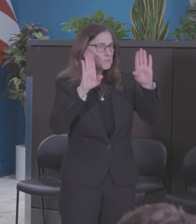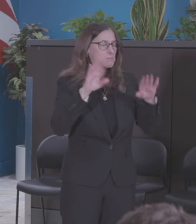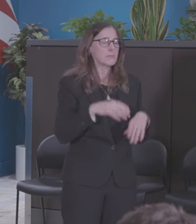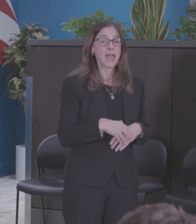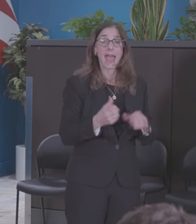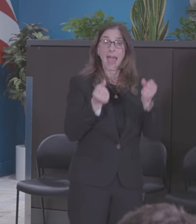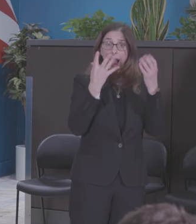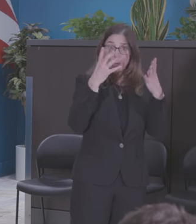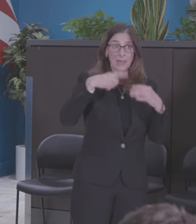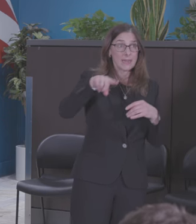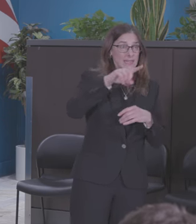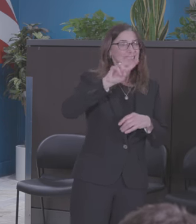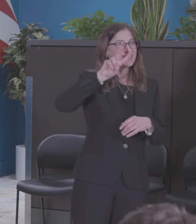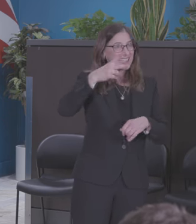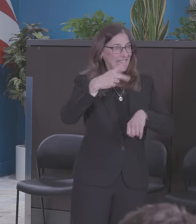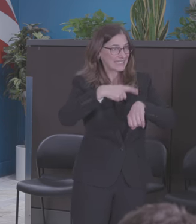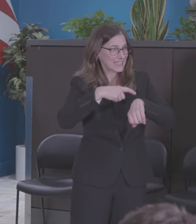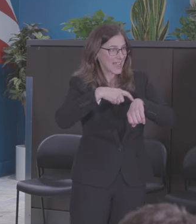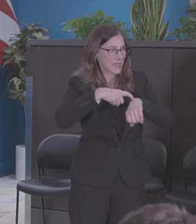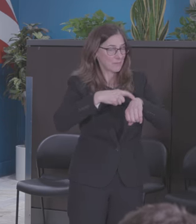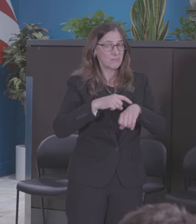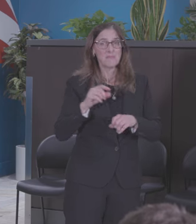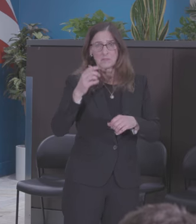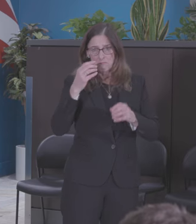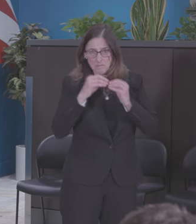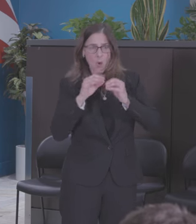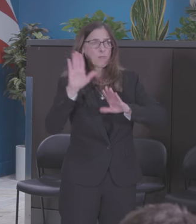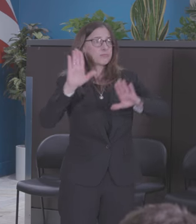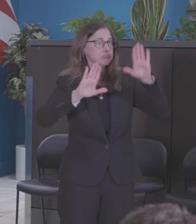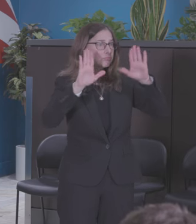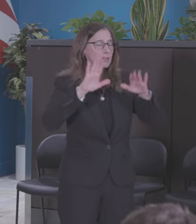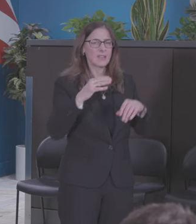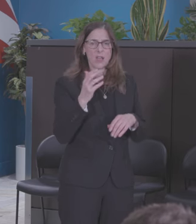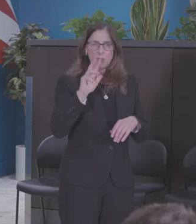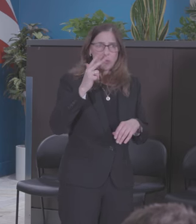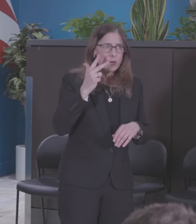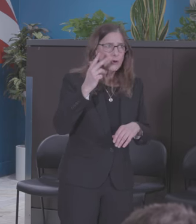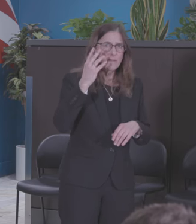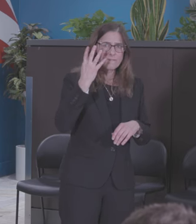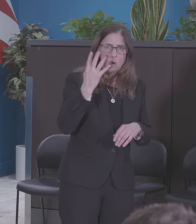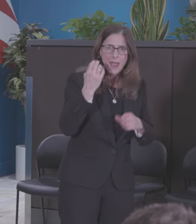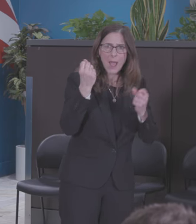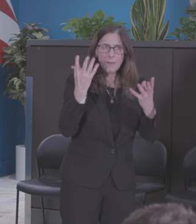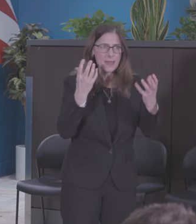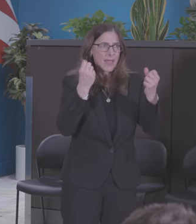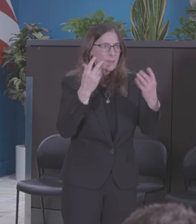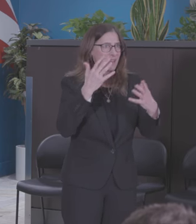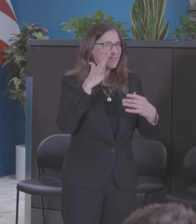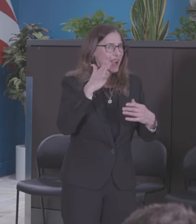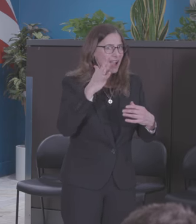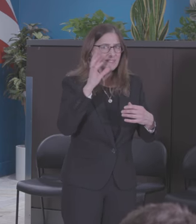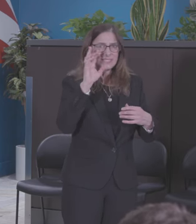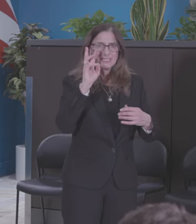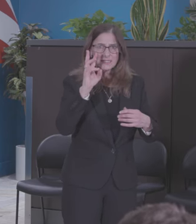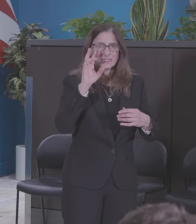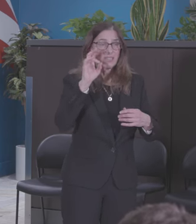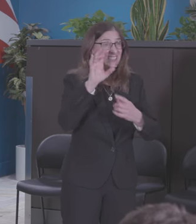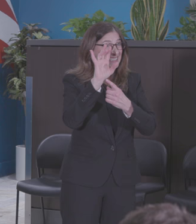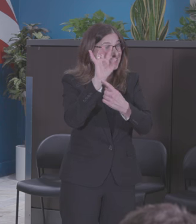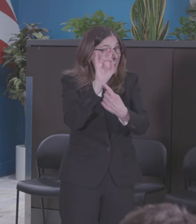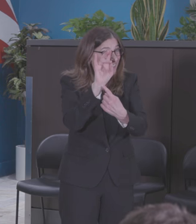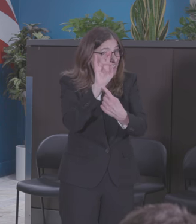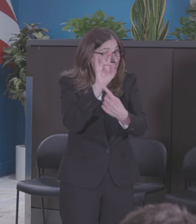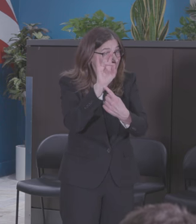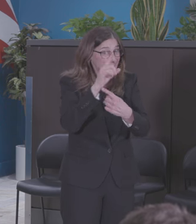few more raised their hands. I got all the way up to 7 tours of duty before I ran out of riflemen in